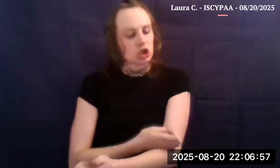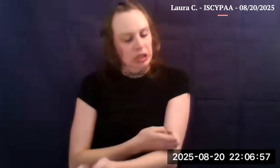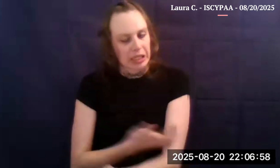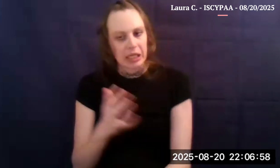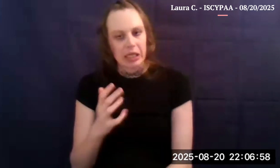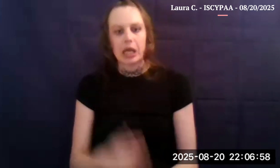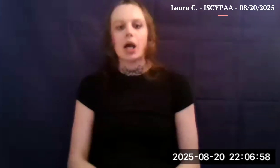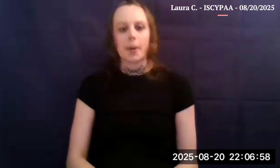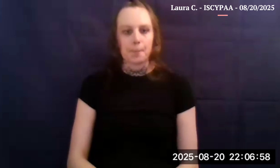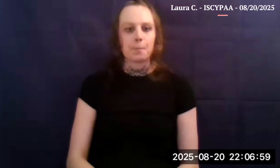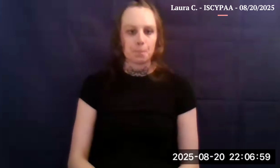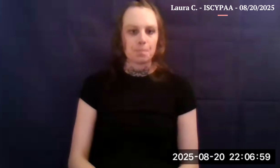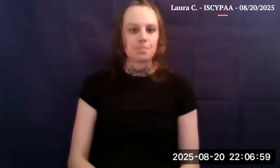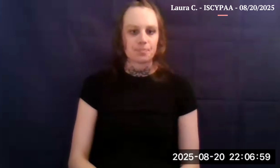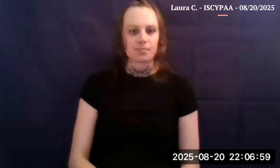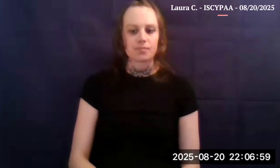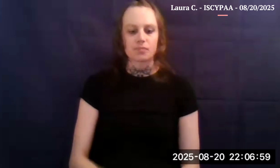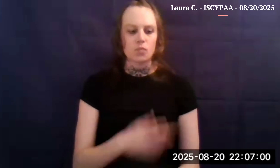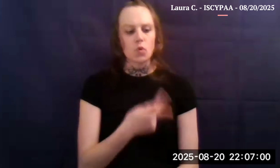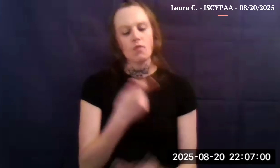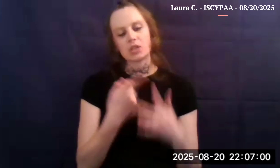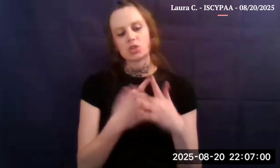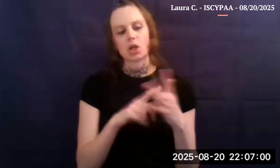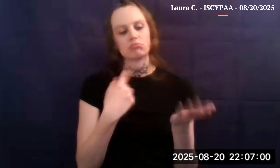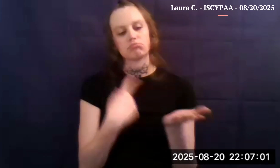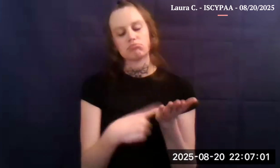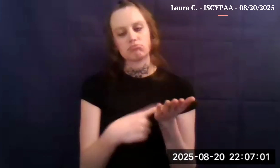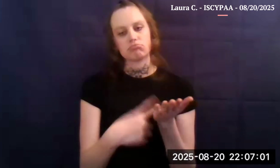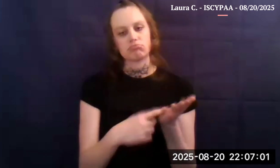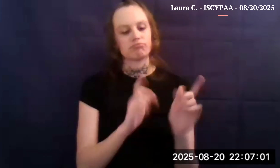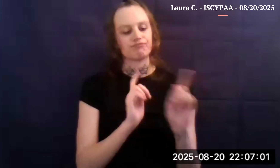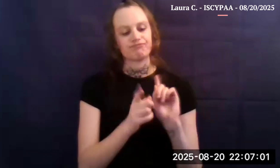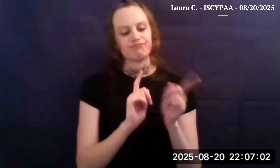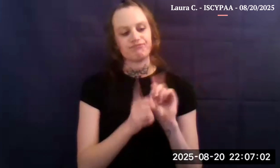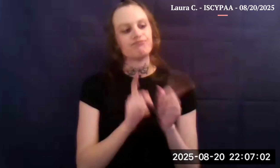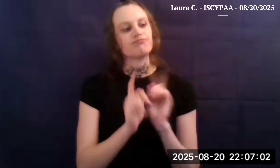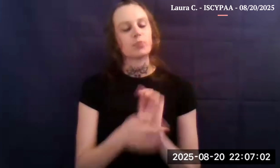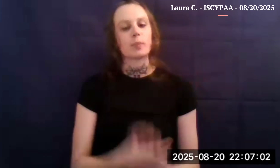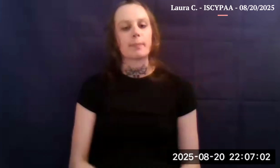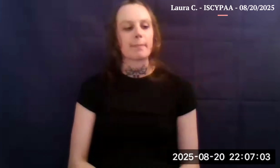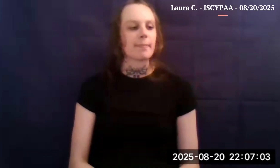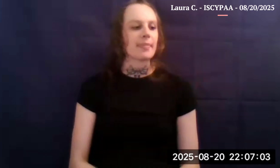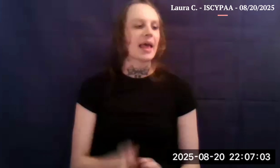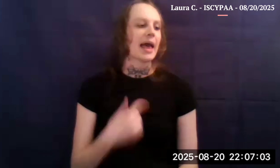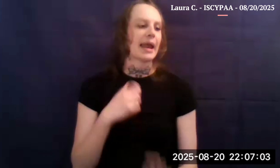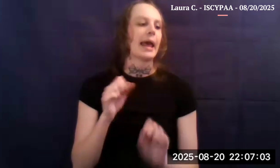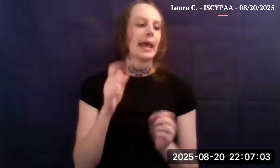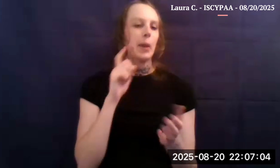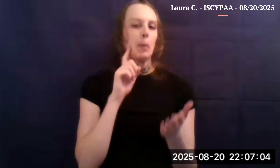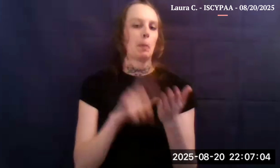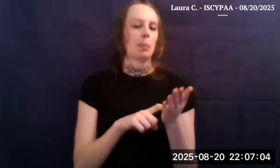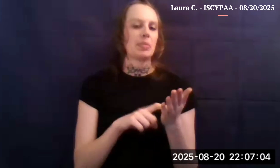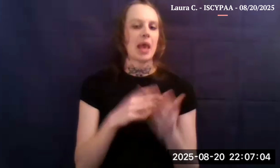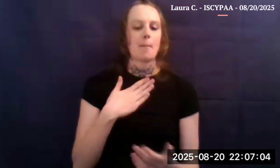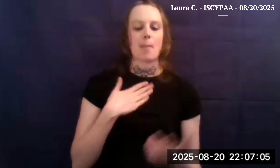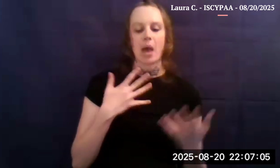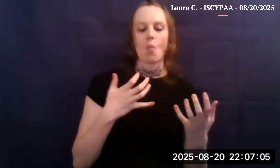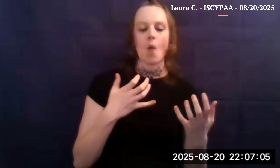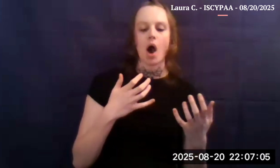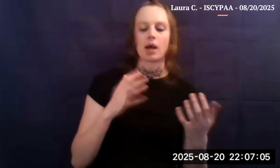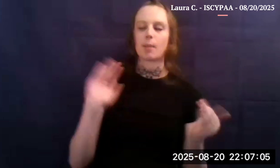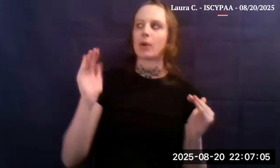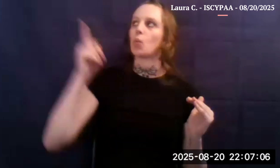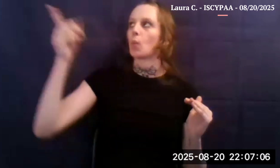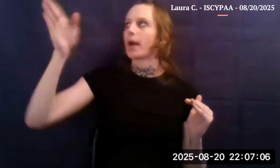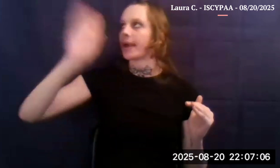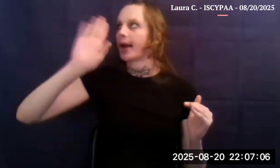And so we started talking and it's like, and this is how I can tell when it's my will versus God's will or when my